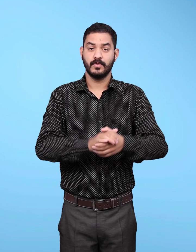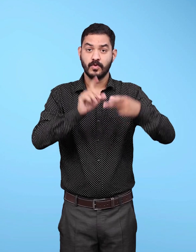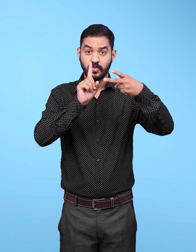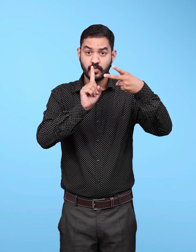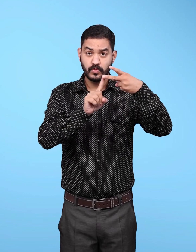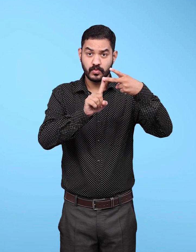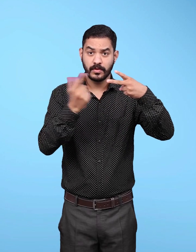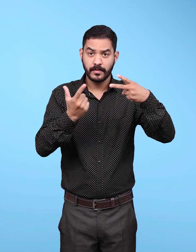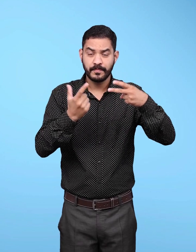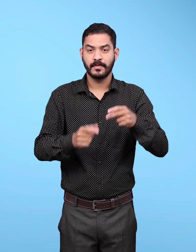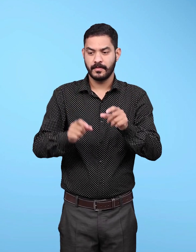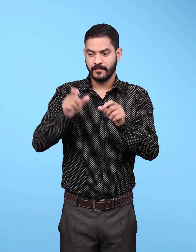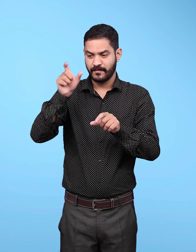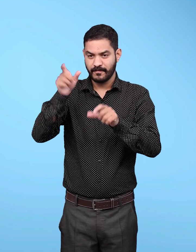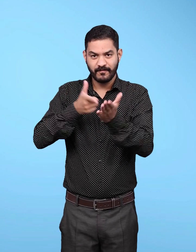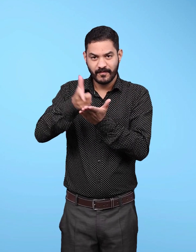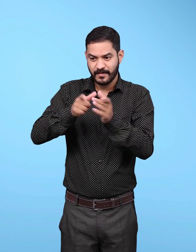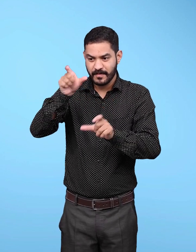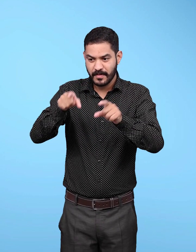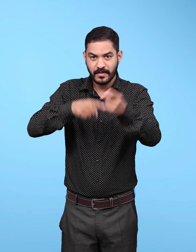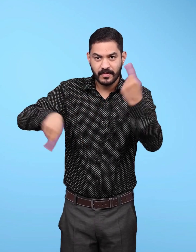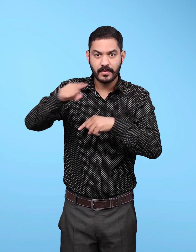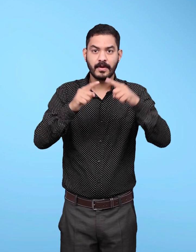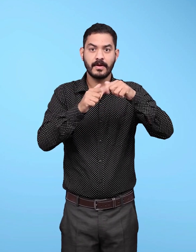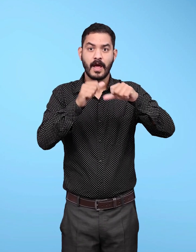2. They demand taxes from farmers.